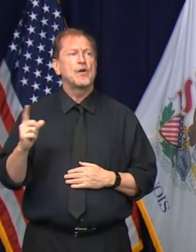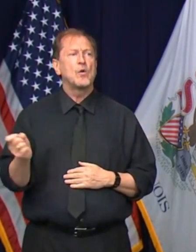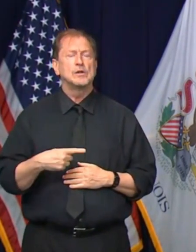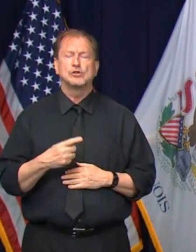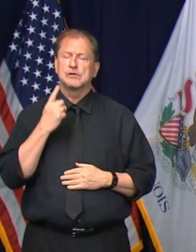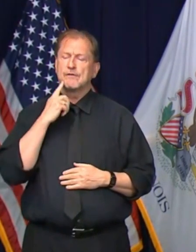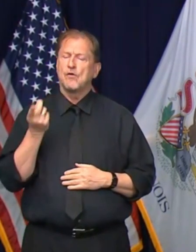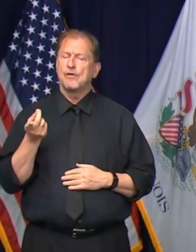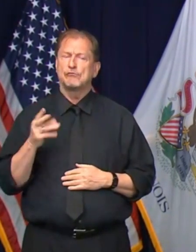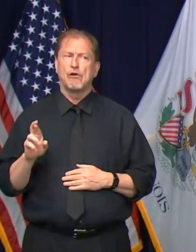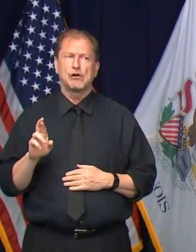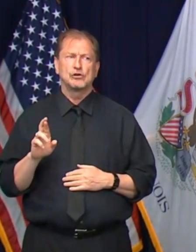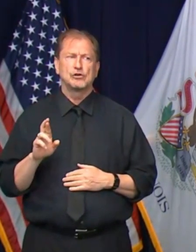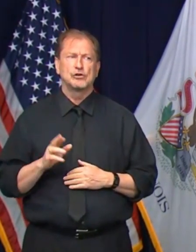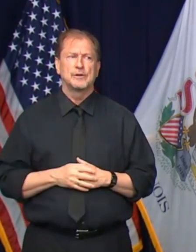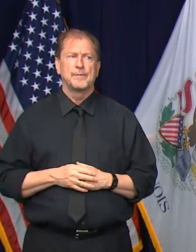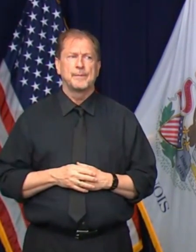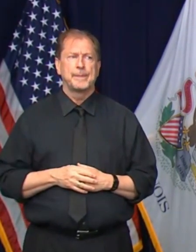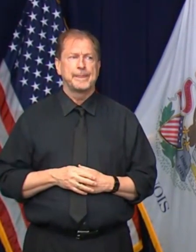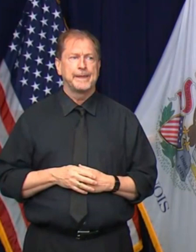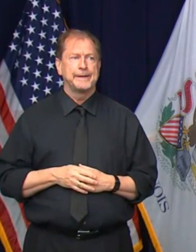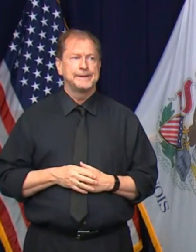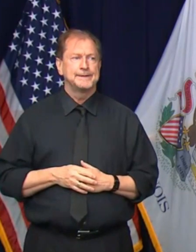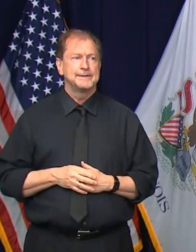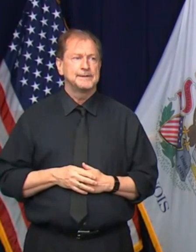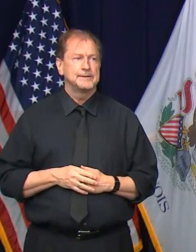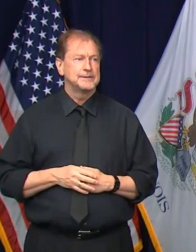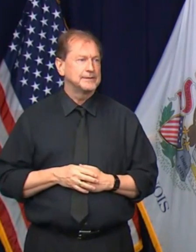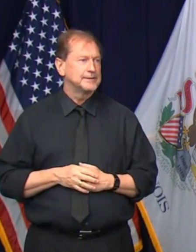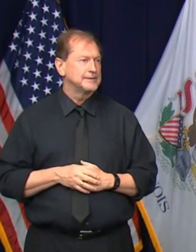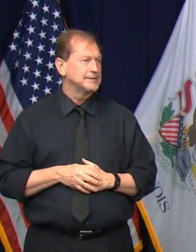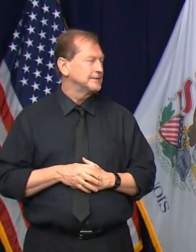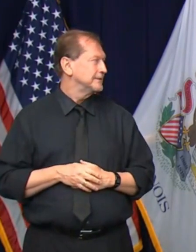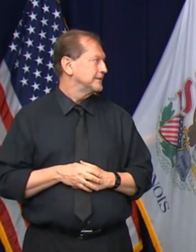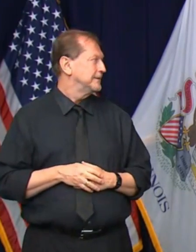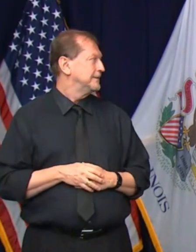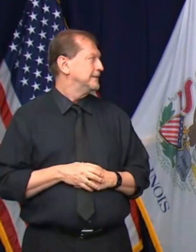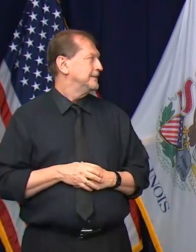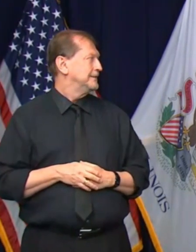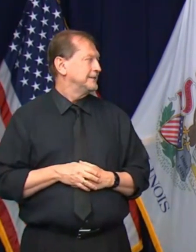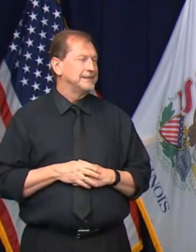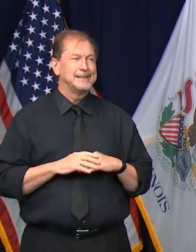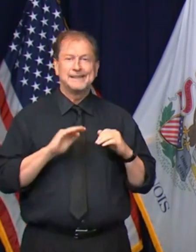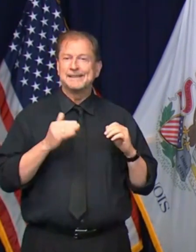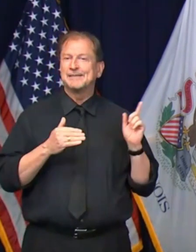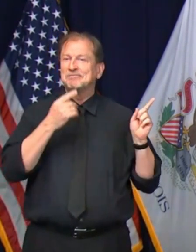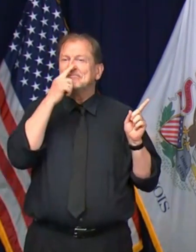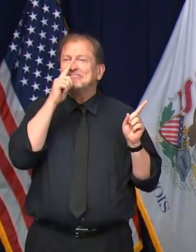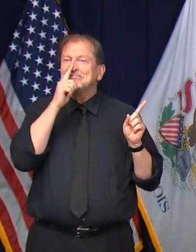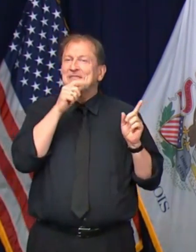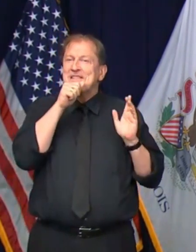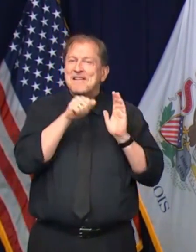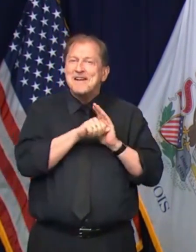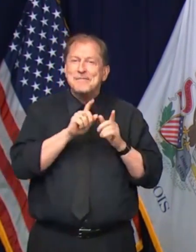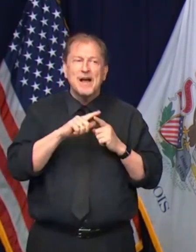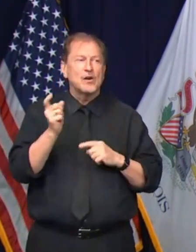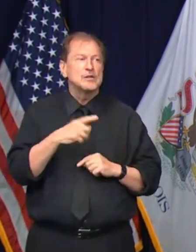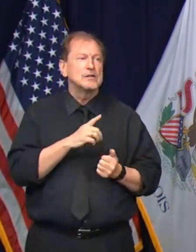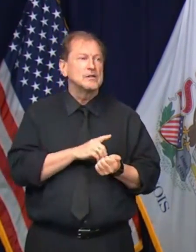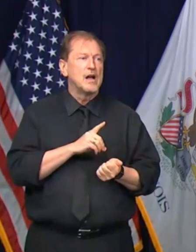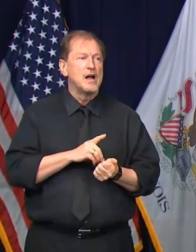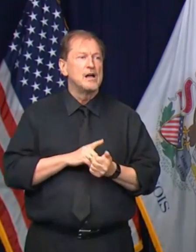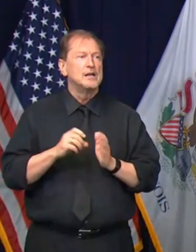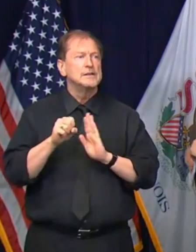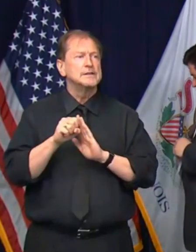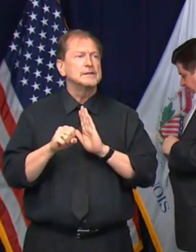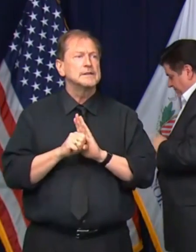Dr. Ezike, who doesn't seem to mind sitting over there in the shadows, but this question was for you. What is the state doing to help